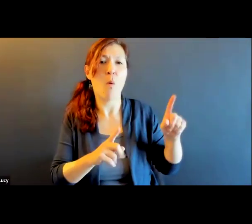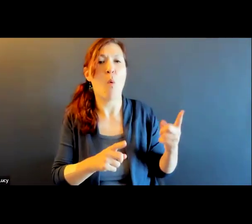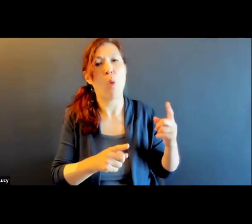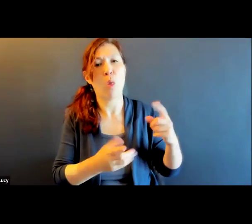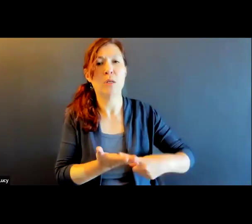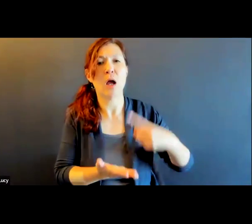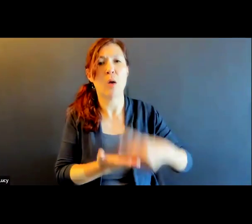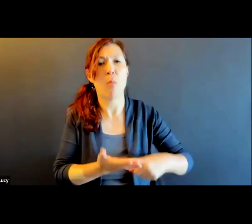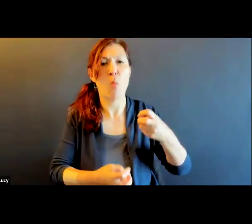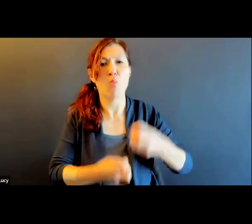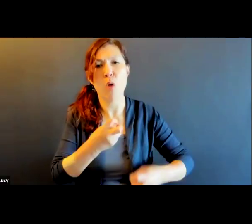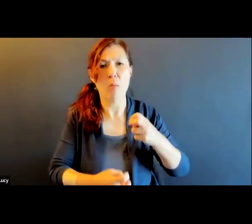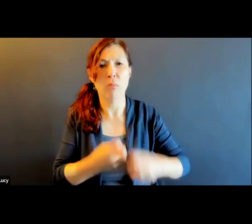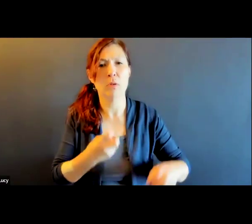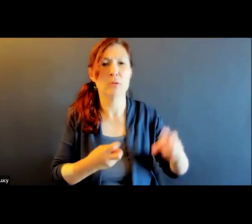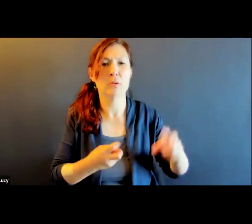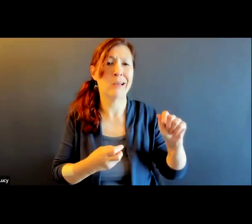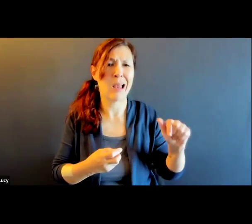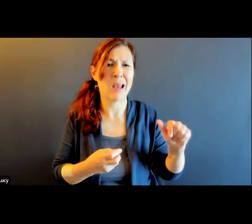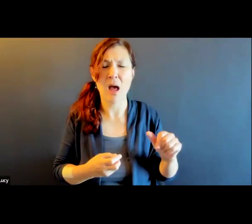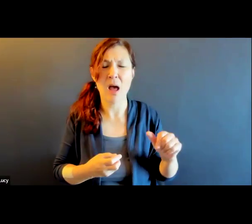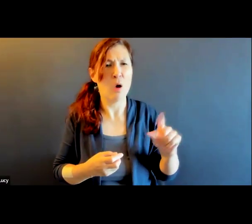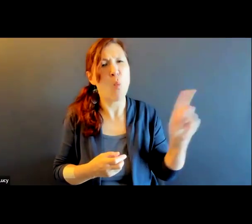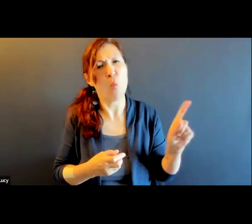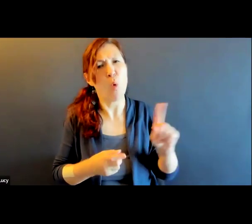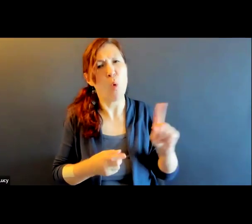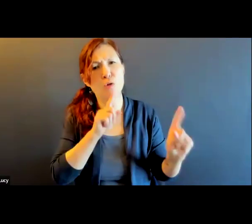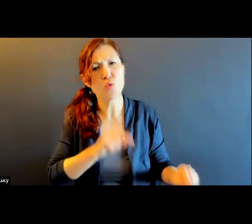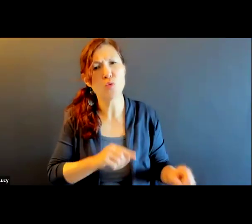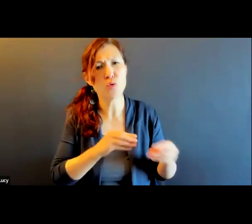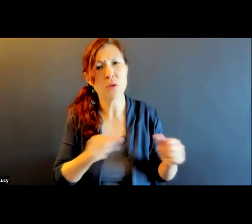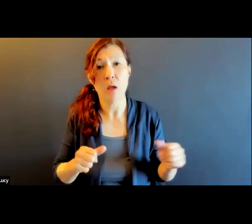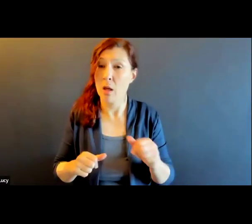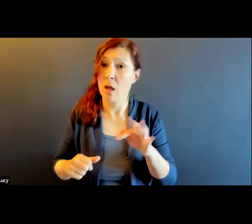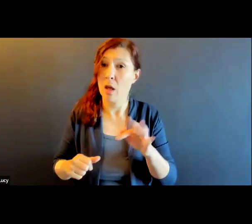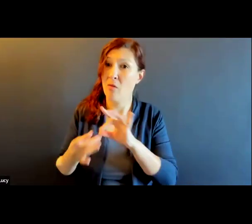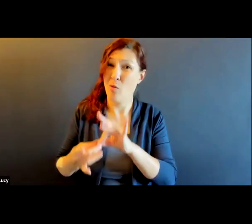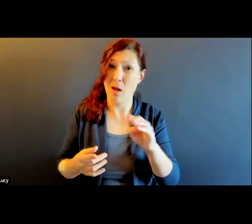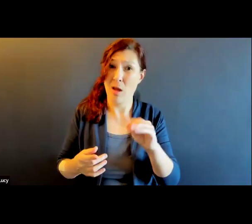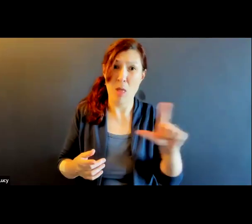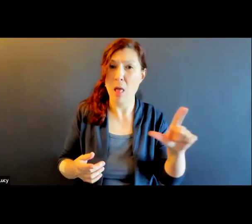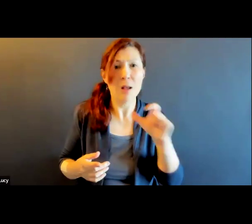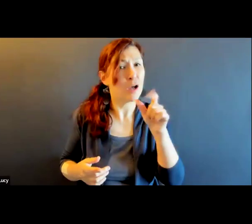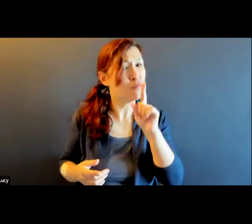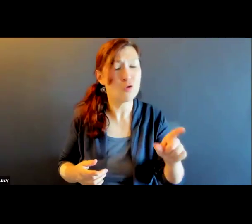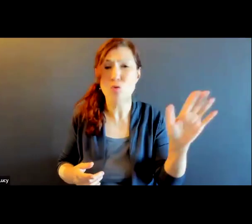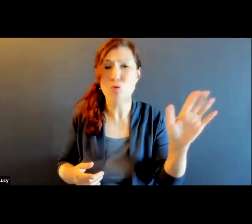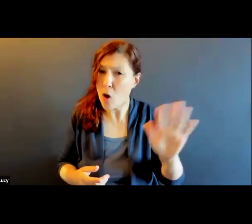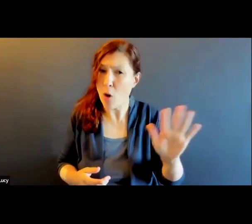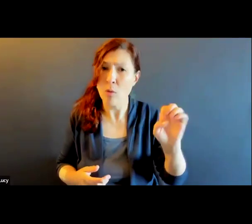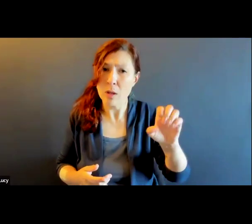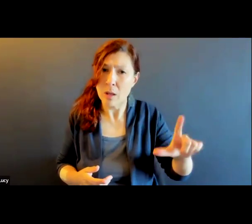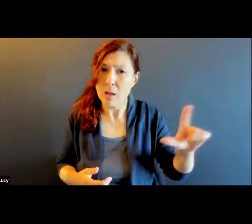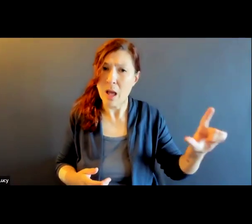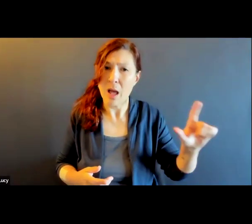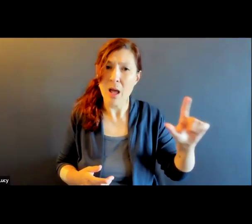but don't talk about solutions. At least with regard to multilingual learners, this is not true. The ELL task force and